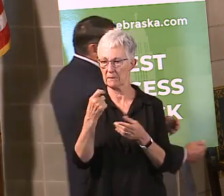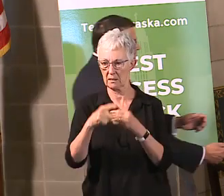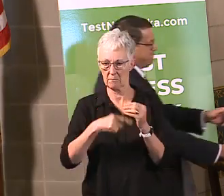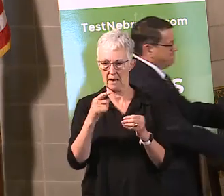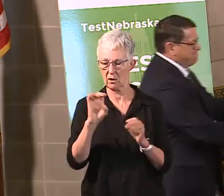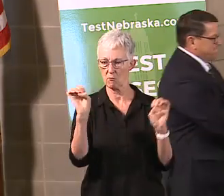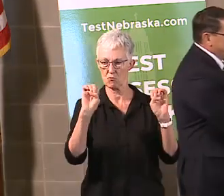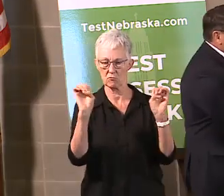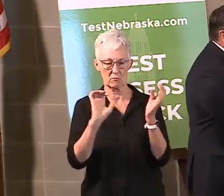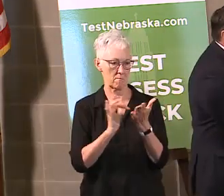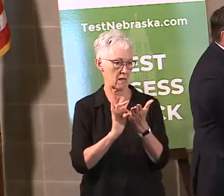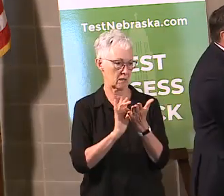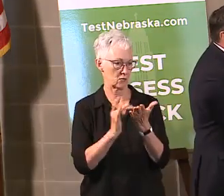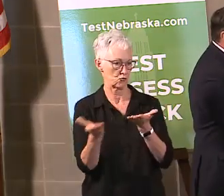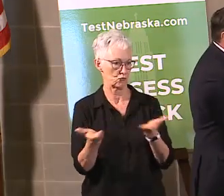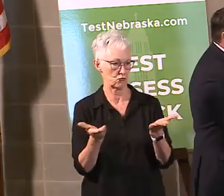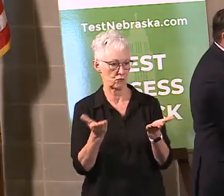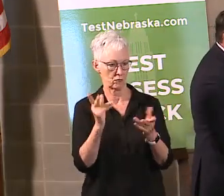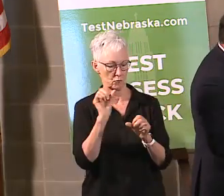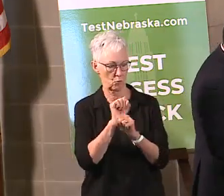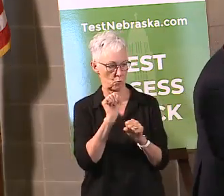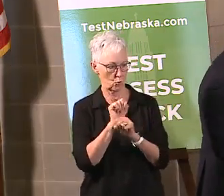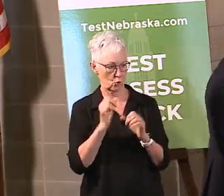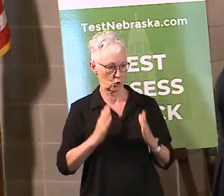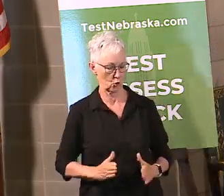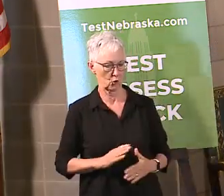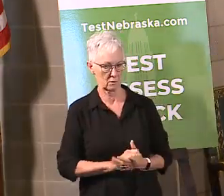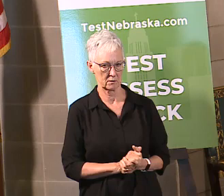will present that to you. Thank you very much.